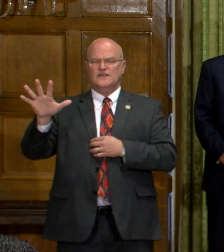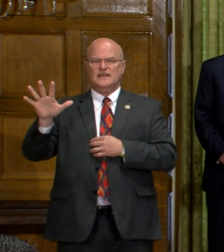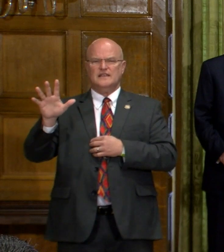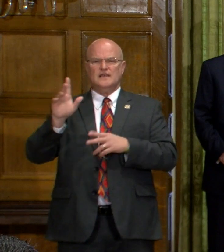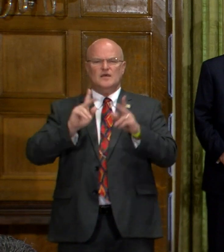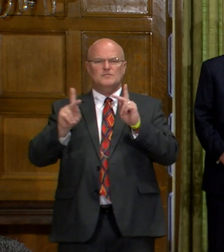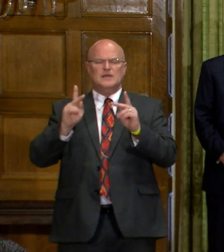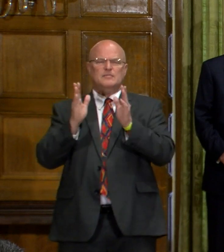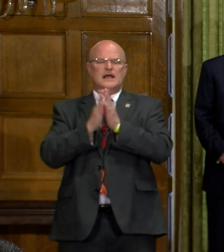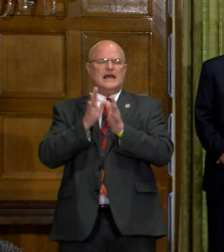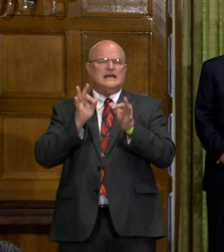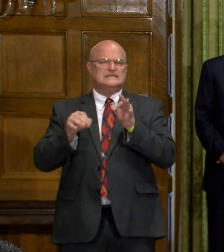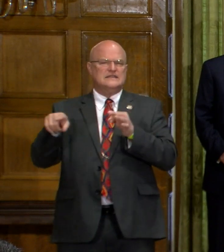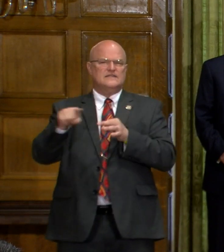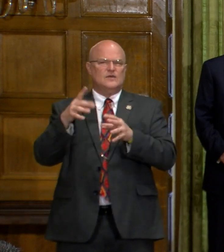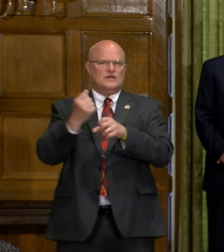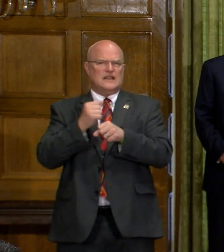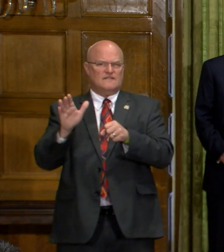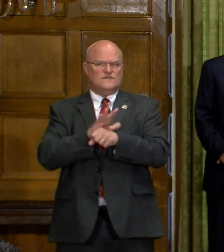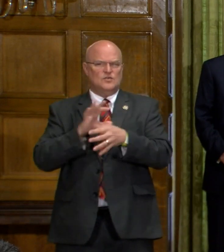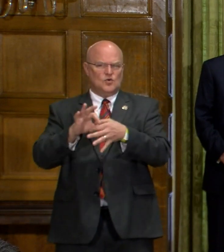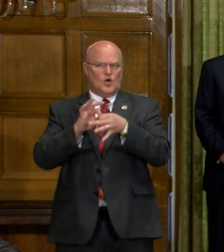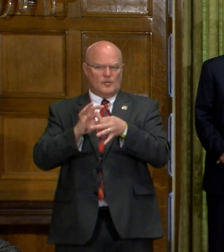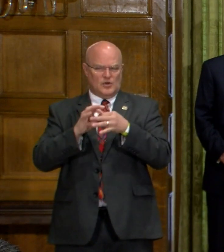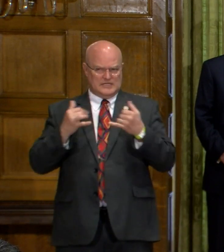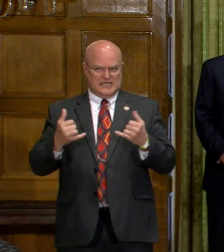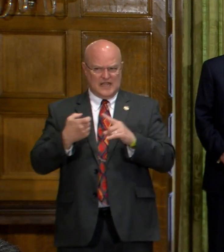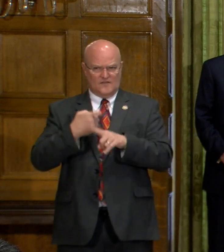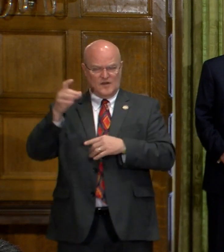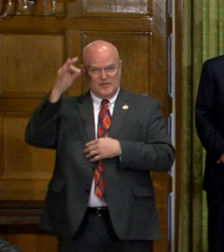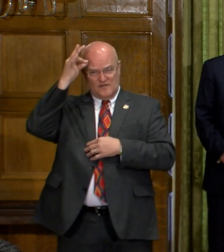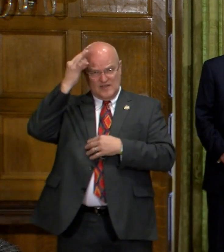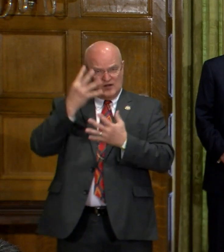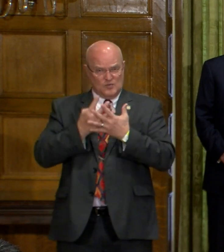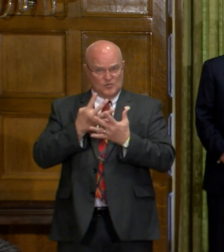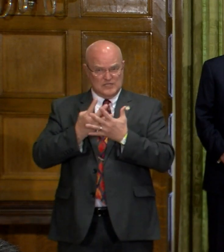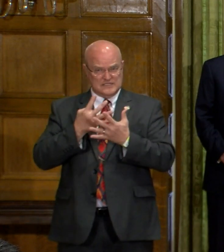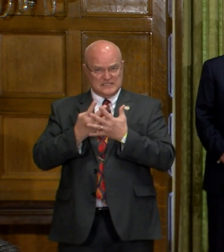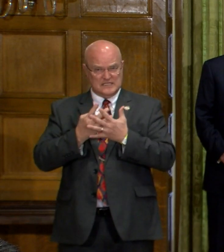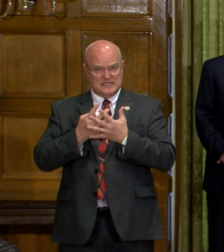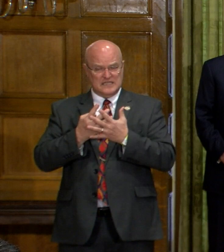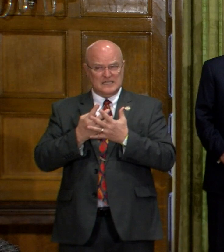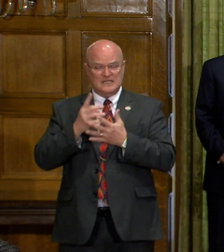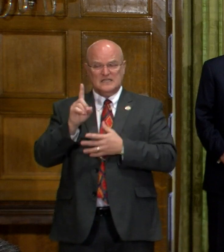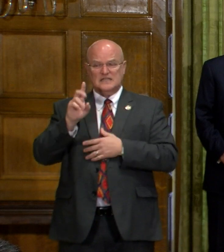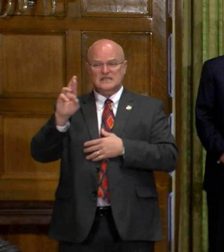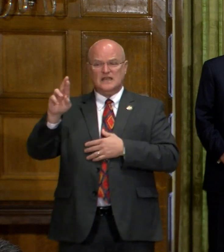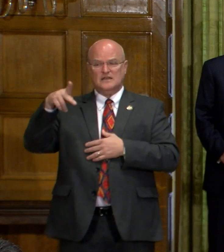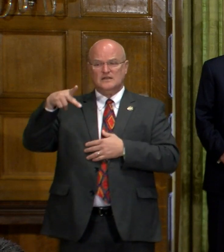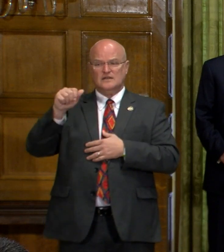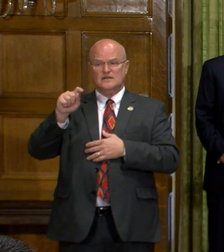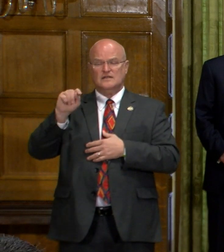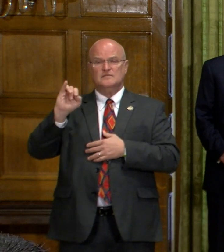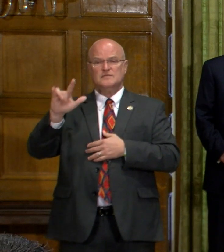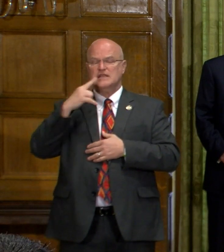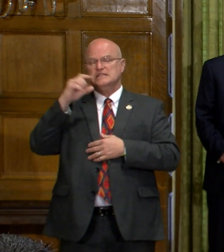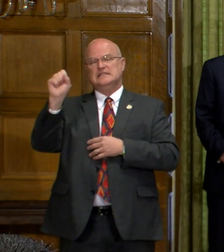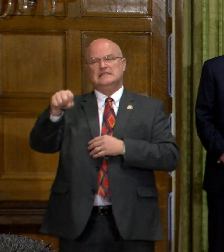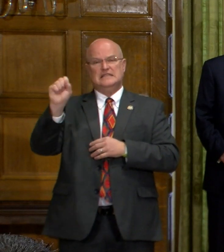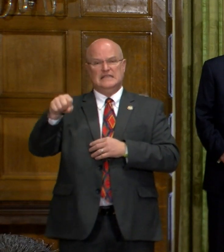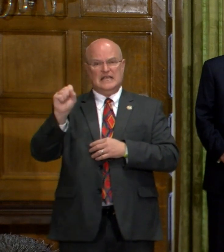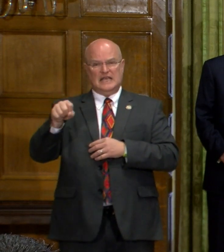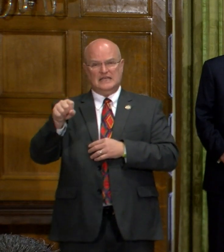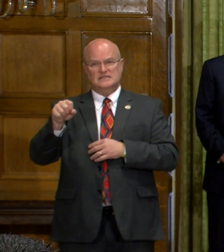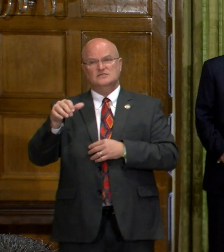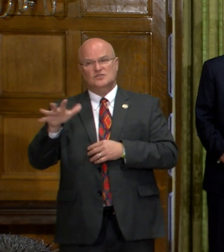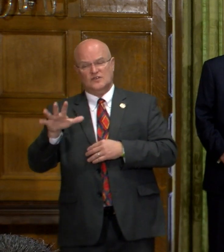of Health and asked if they were getting full cooperation now from the federal prison. Dr. Patel replied and said yes,